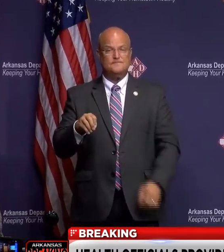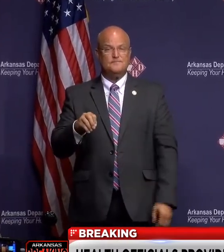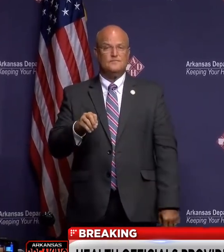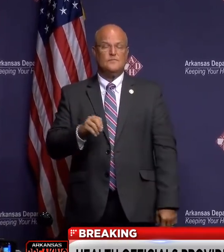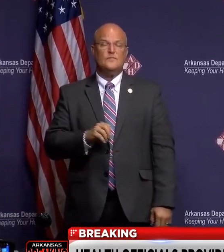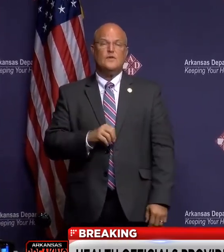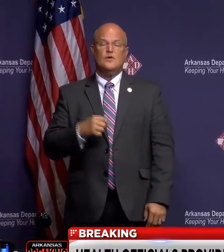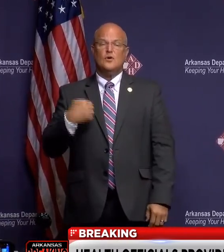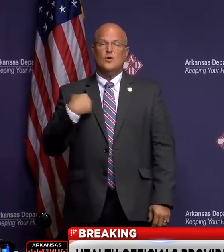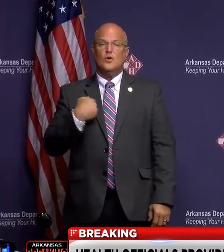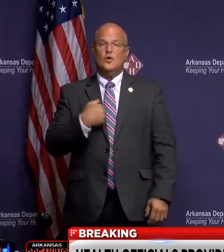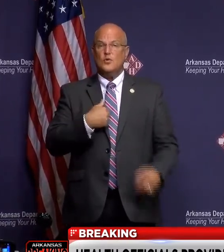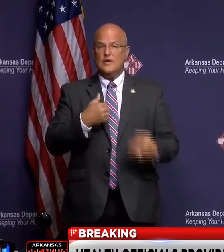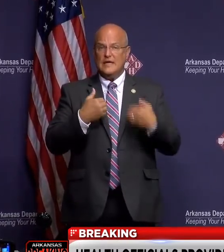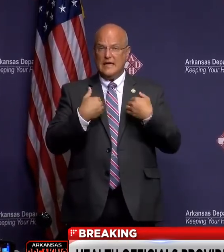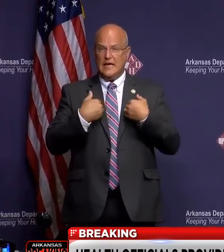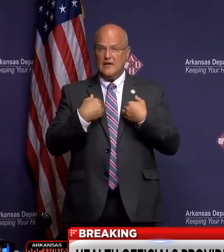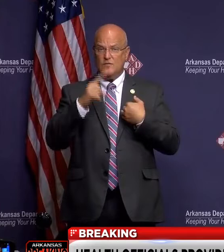We had